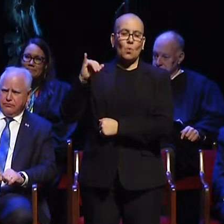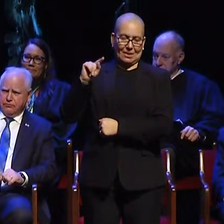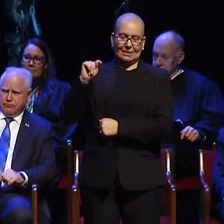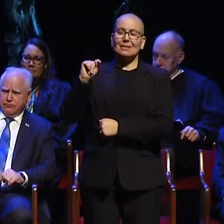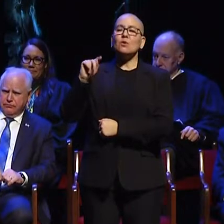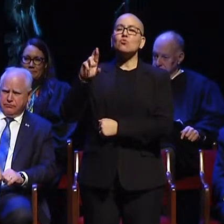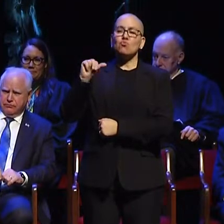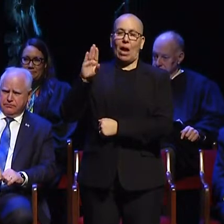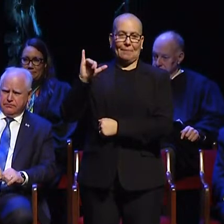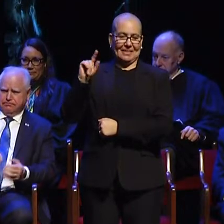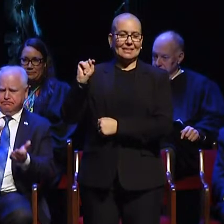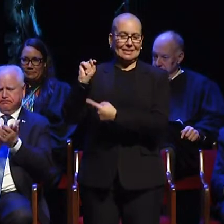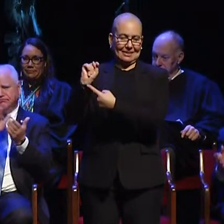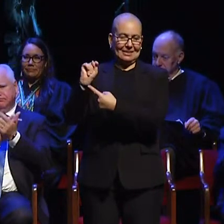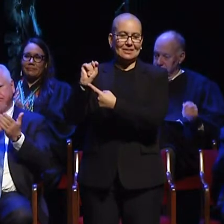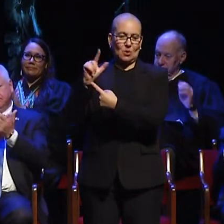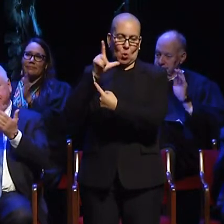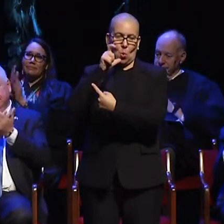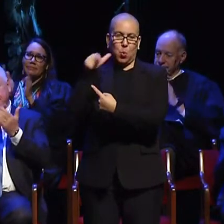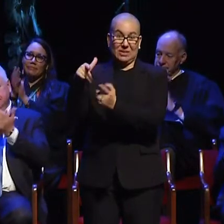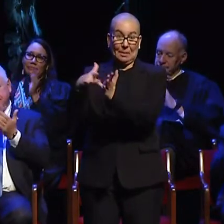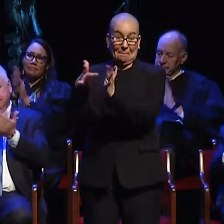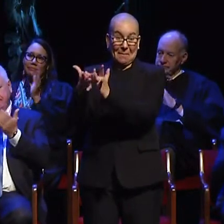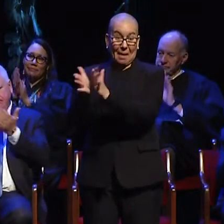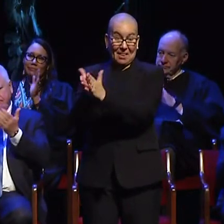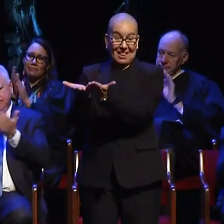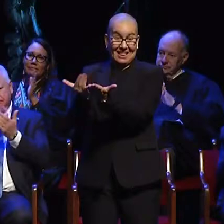the oath of office.